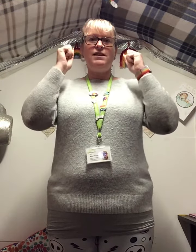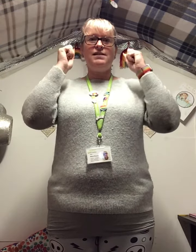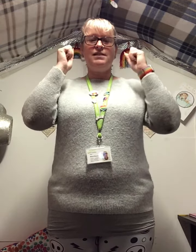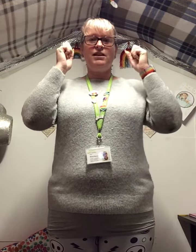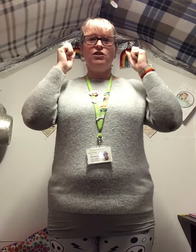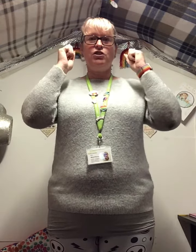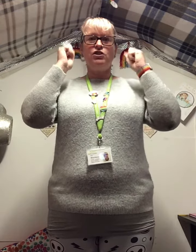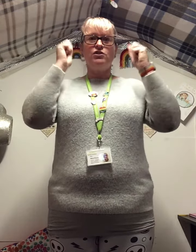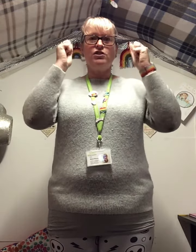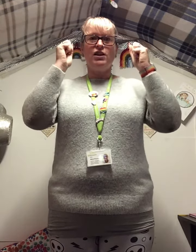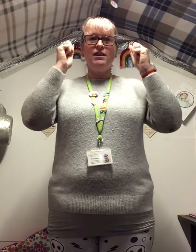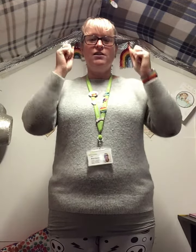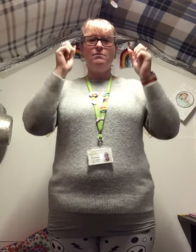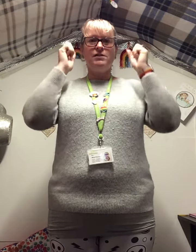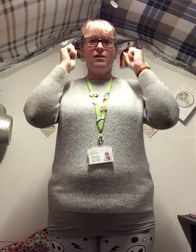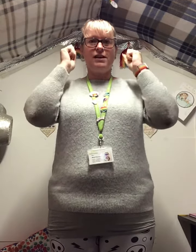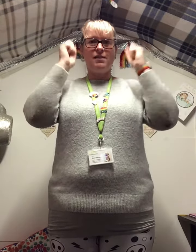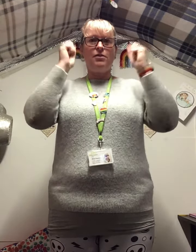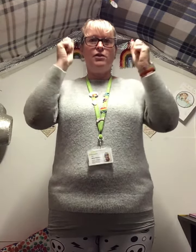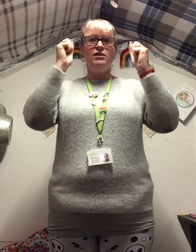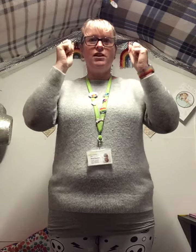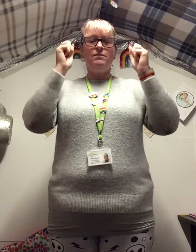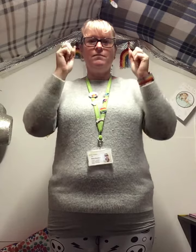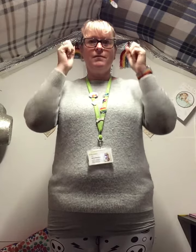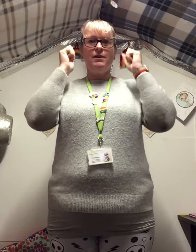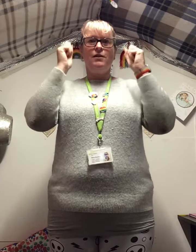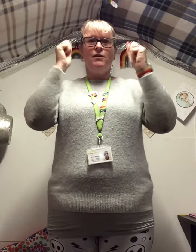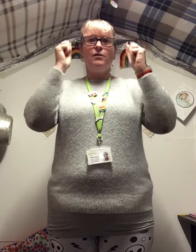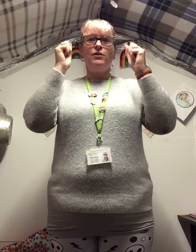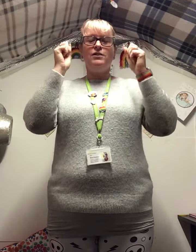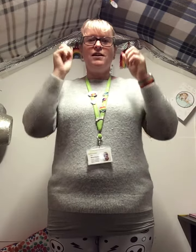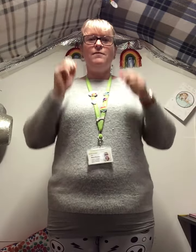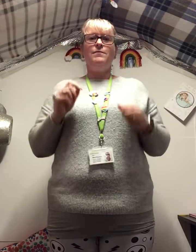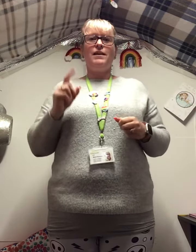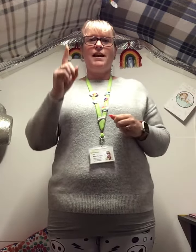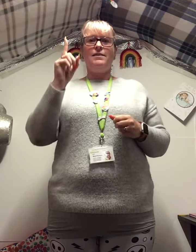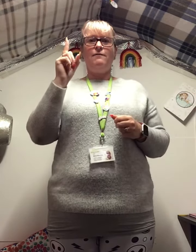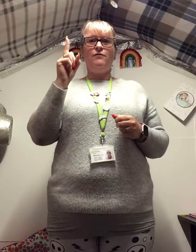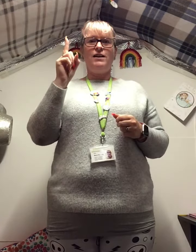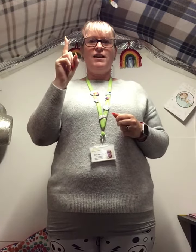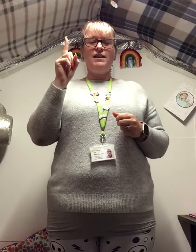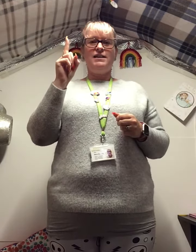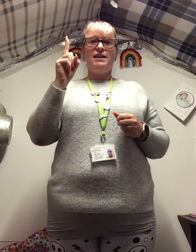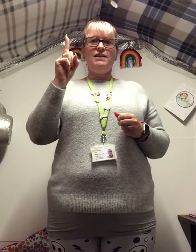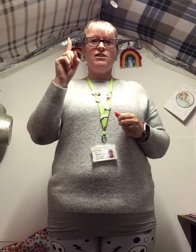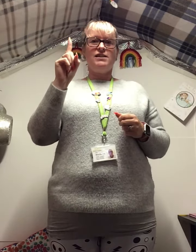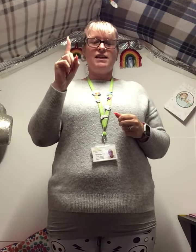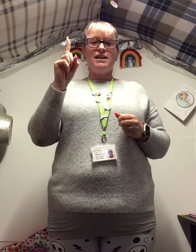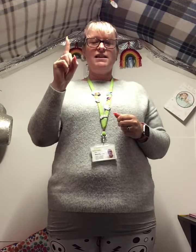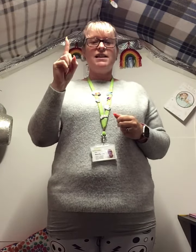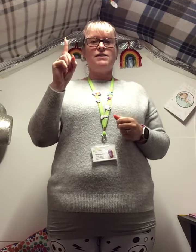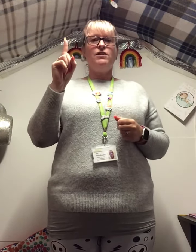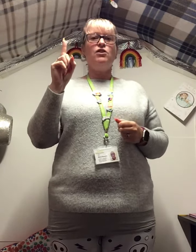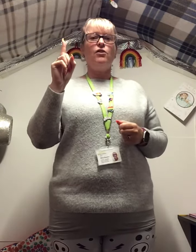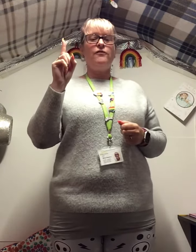fists and you just shake them, so that's thunder, thunder. And then for lightning, you take your index finger